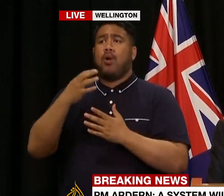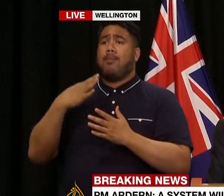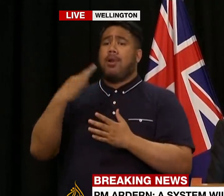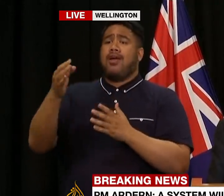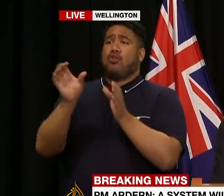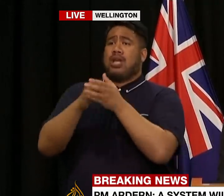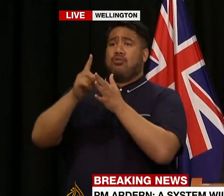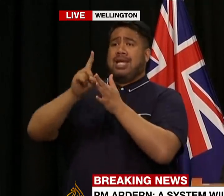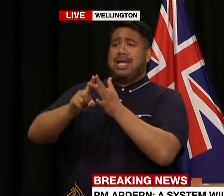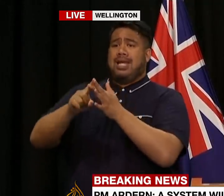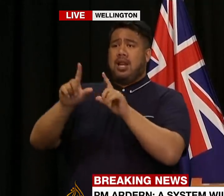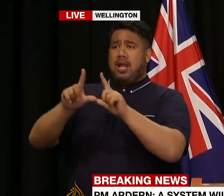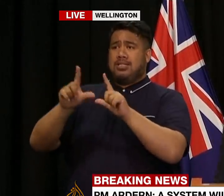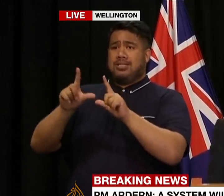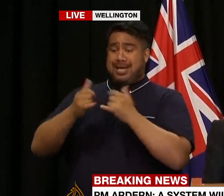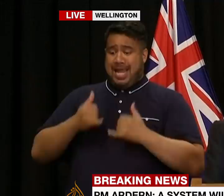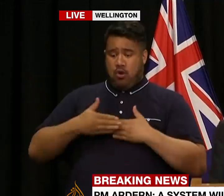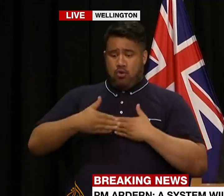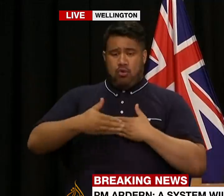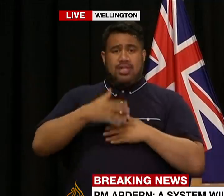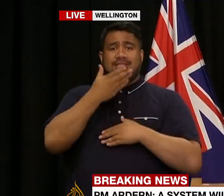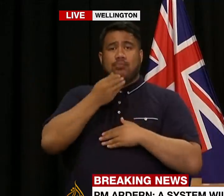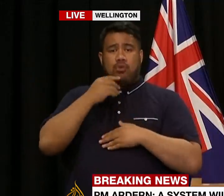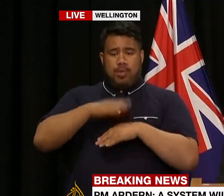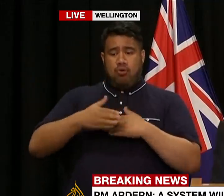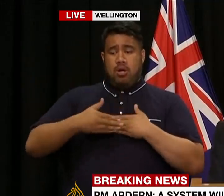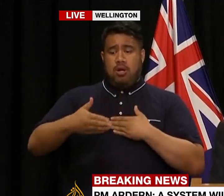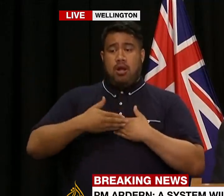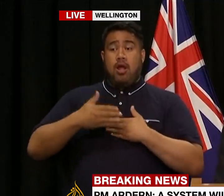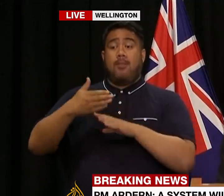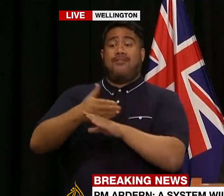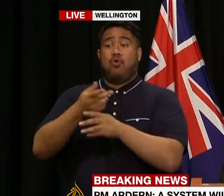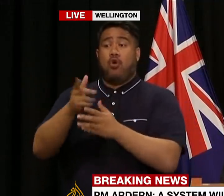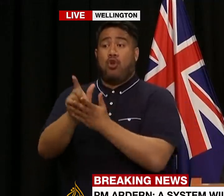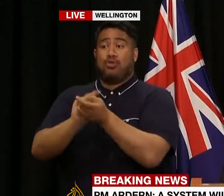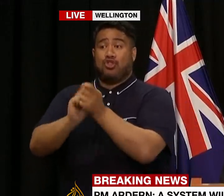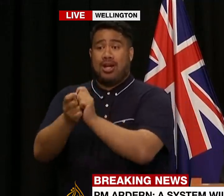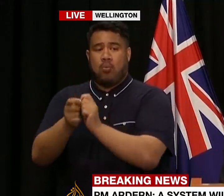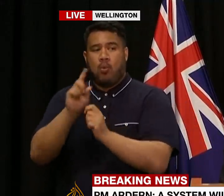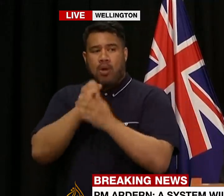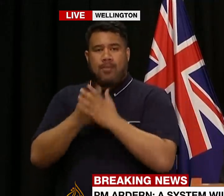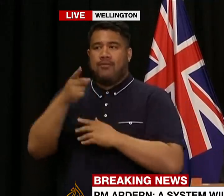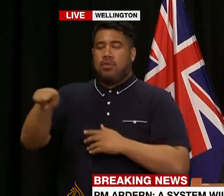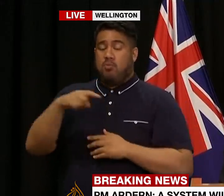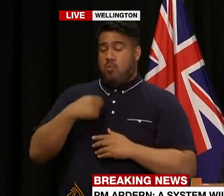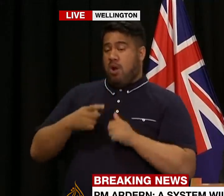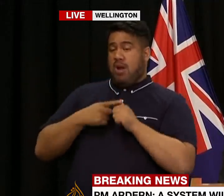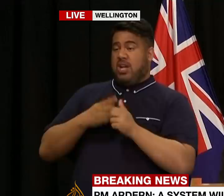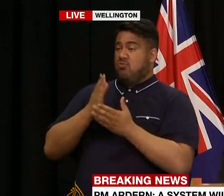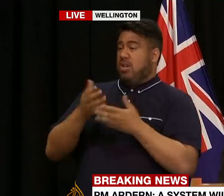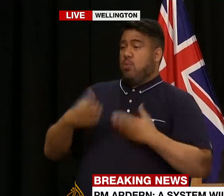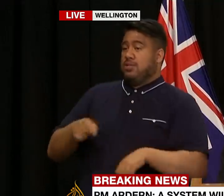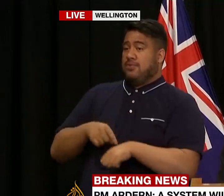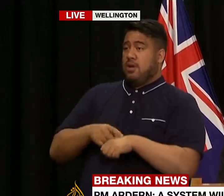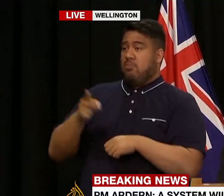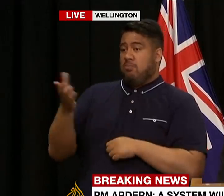for an E classification during this interim period? My advice to them is that you're wasting your time. You're banning high capacity mags from being purchased. Why not require a licence